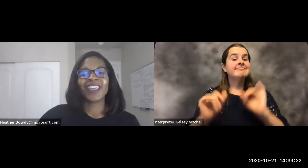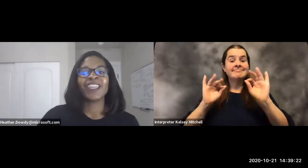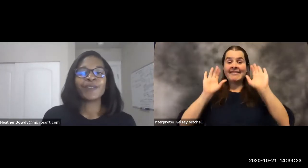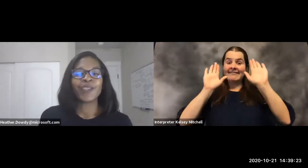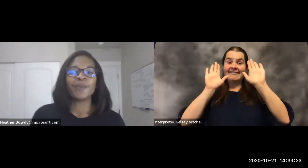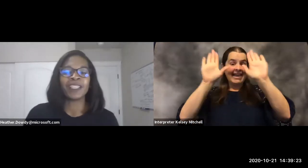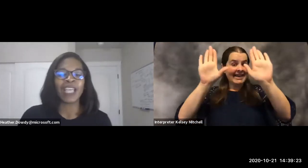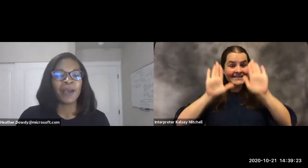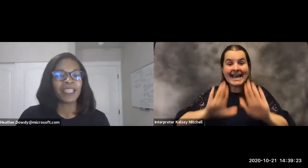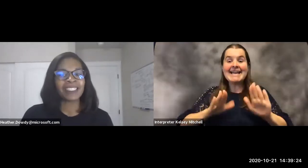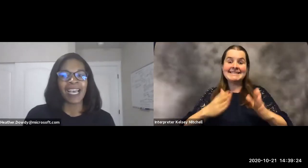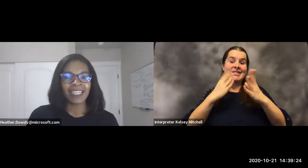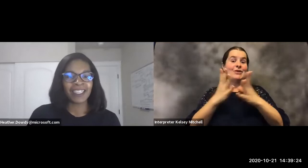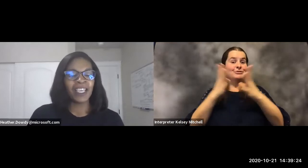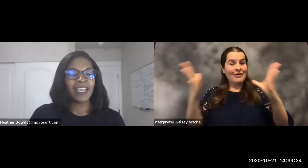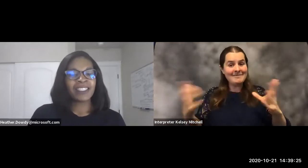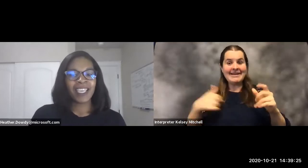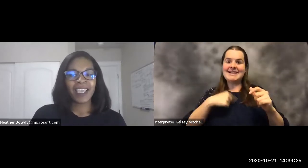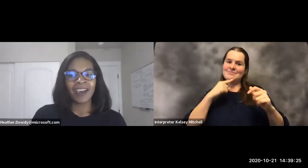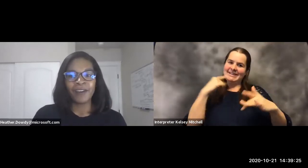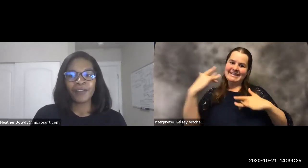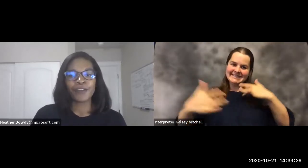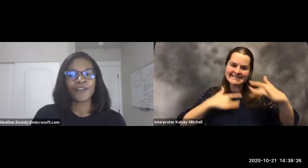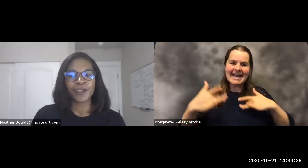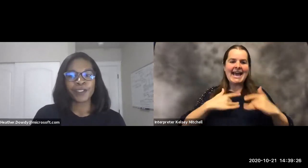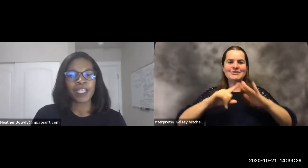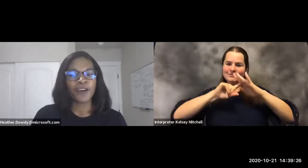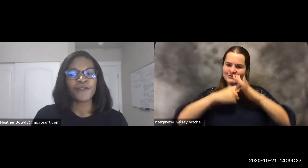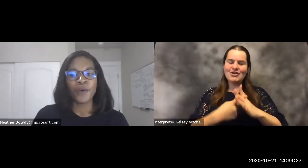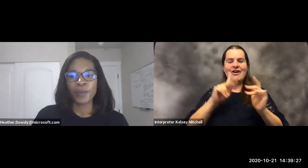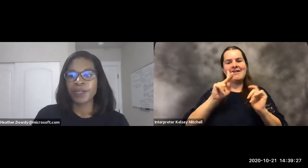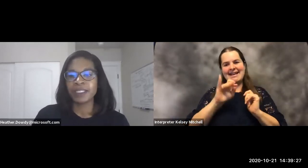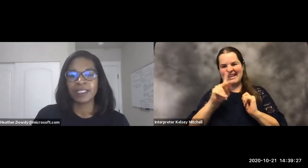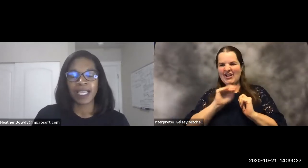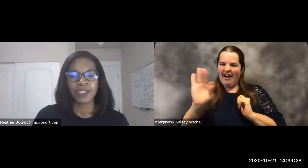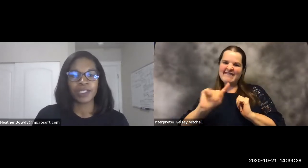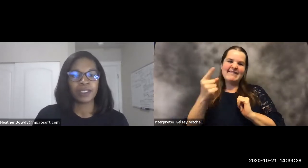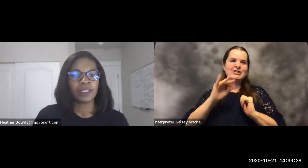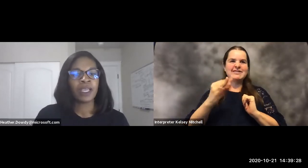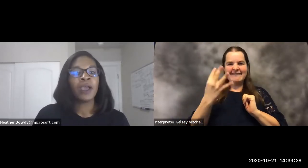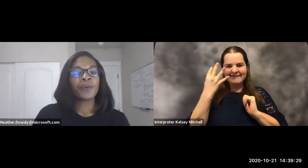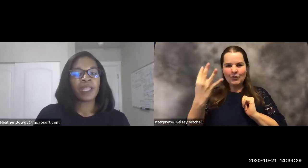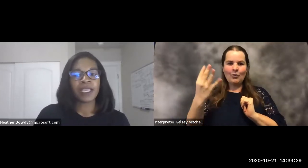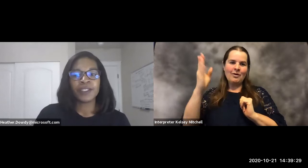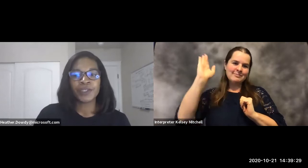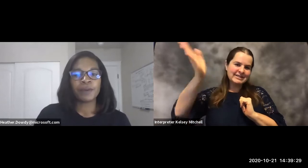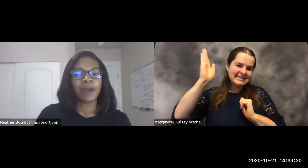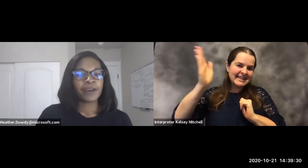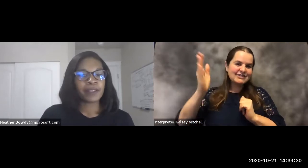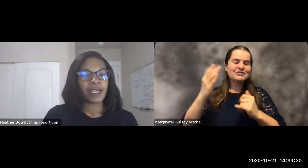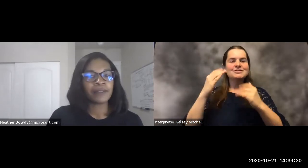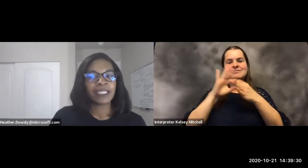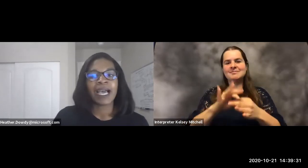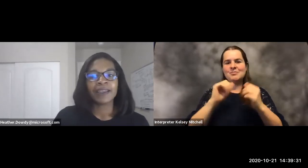Fantastic. Thank you so much. I'm excited to kick off the first of 4 presentations related to